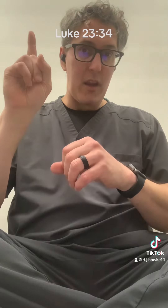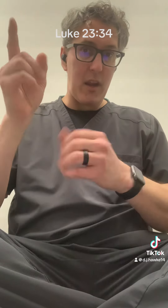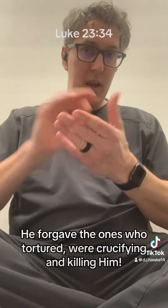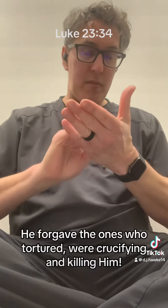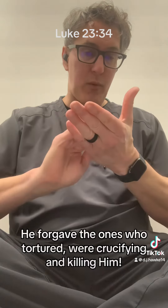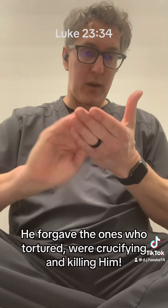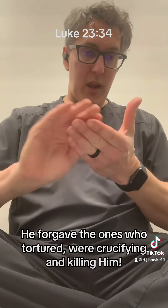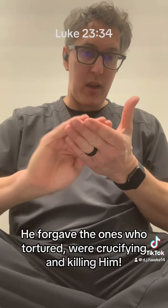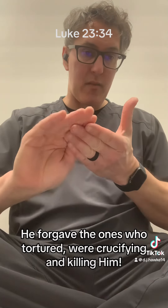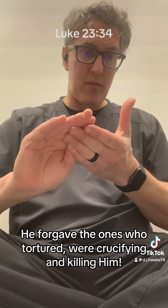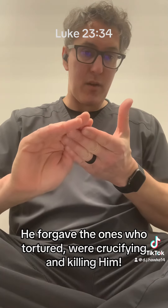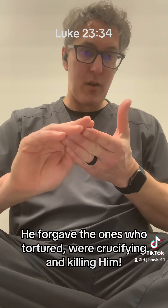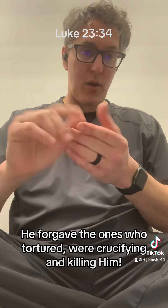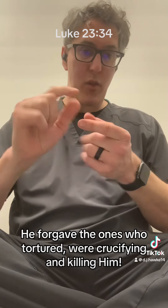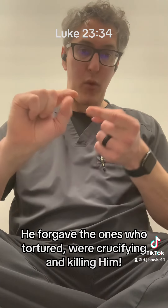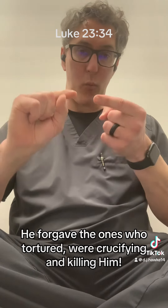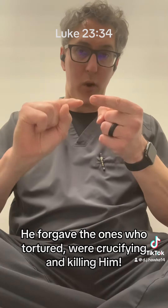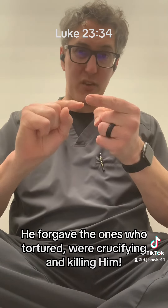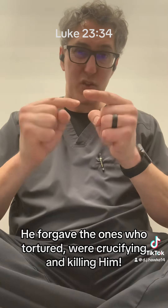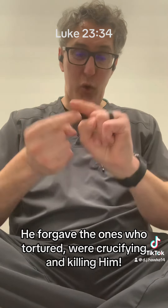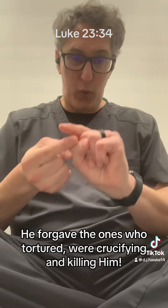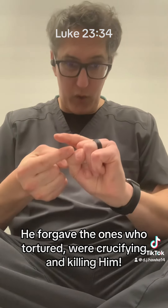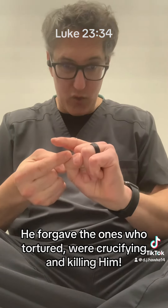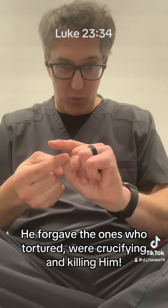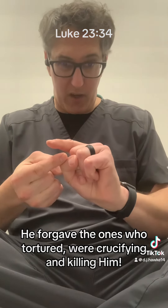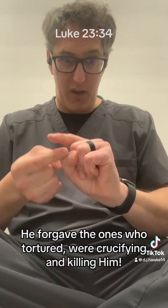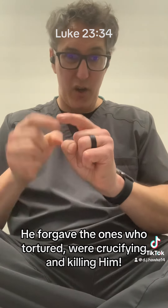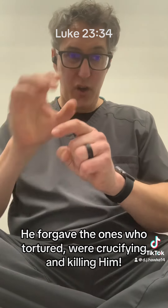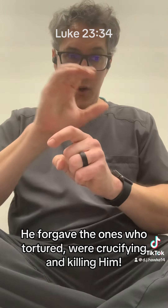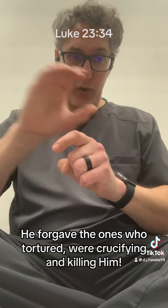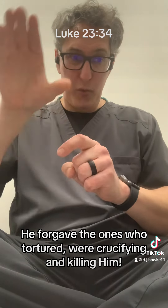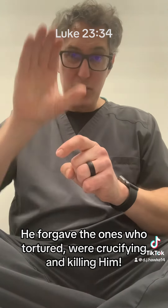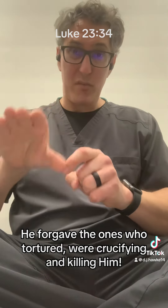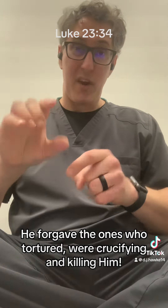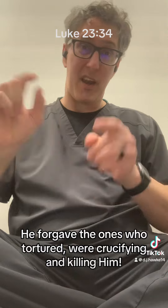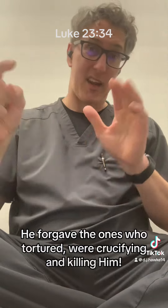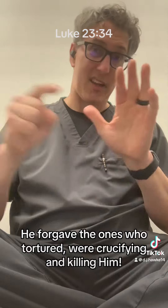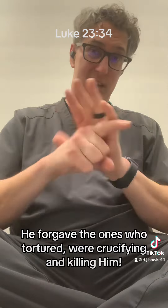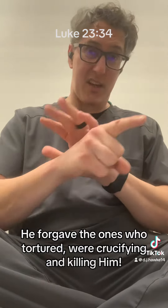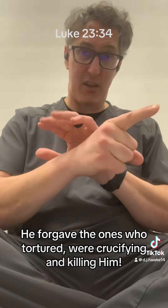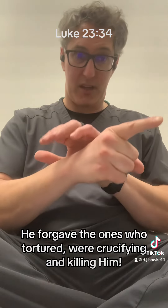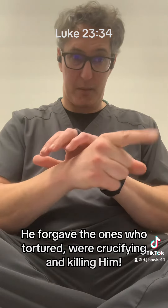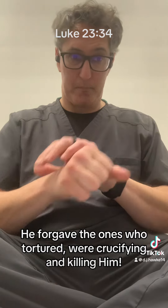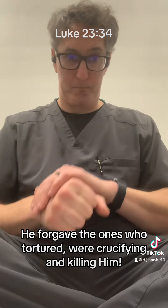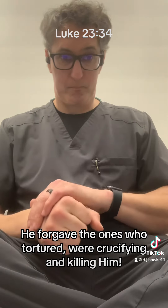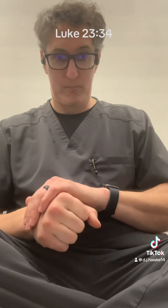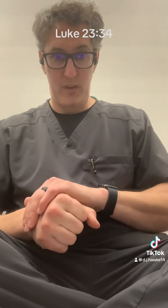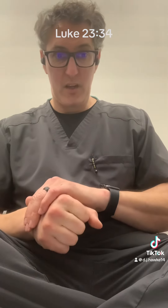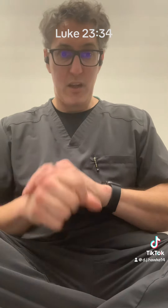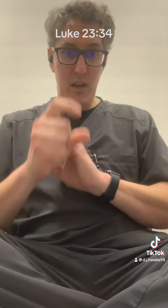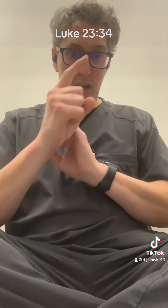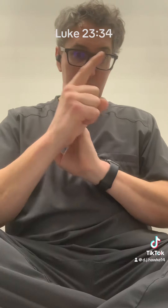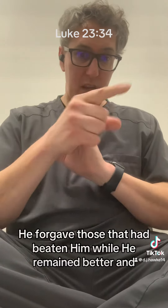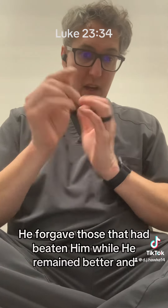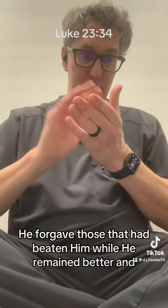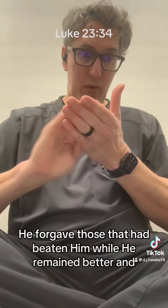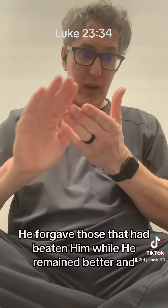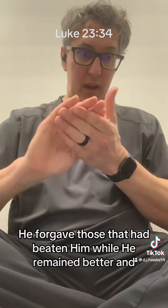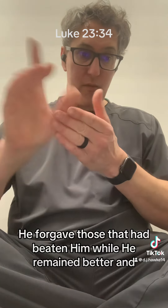He forgave the ones torturing, crucifying, and killing him. He forgave